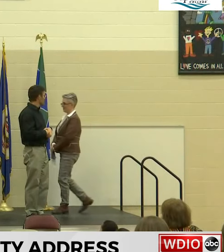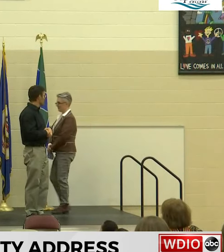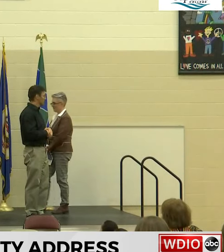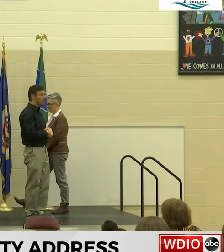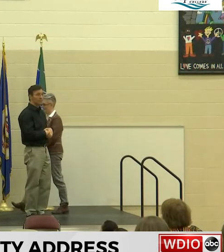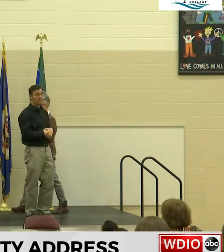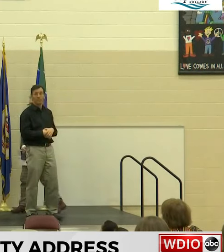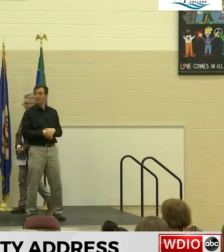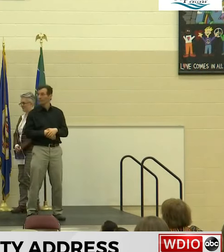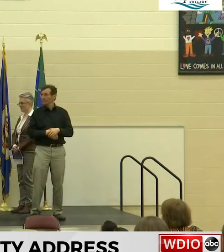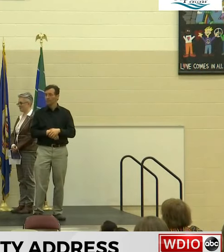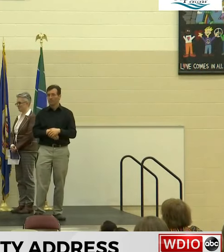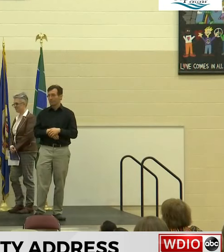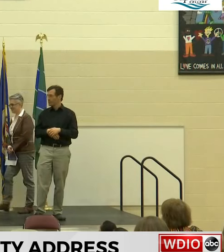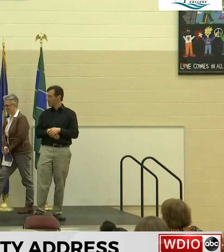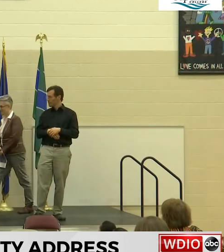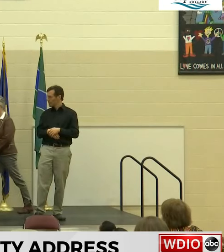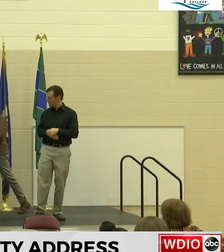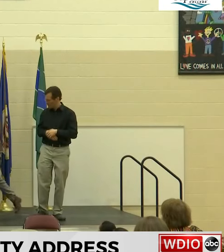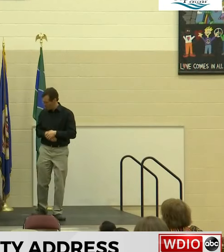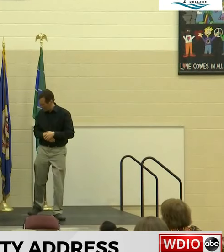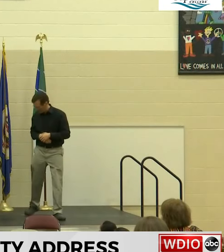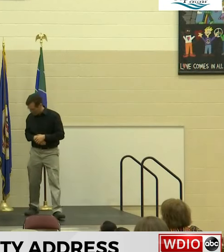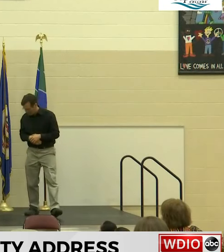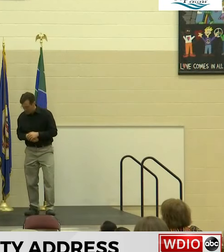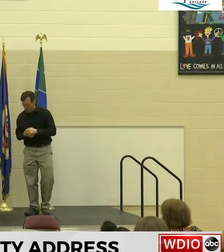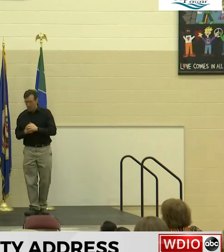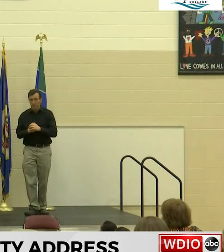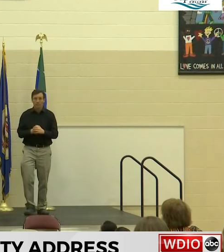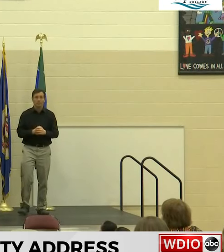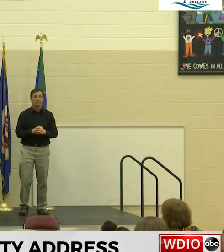I give you Stacy Achterhoff.